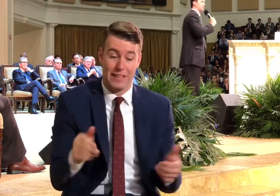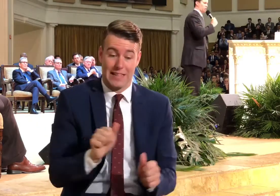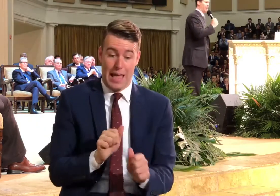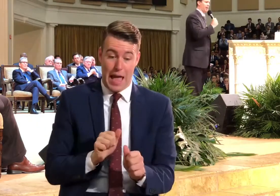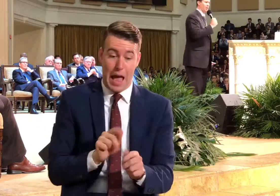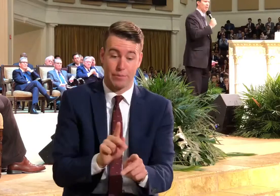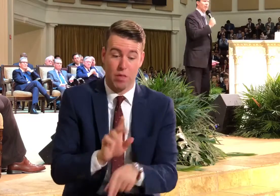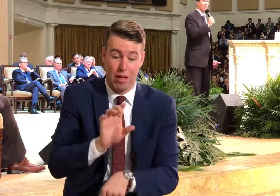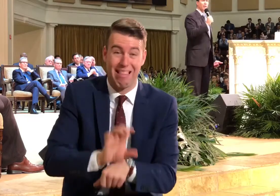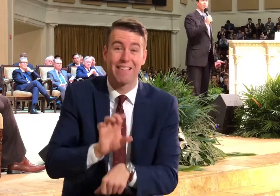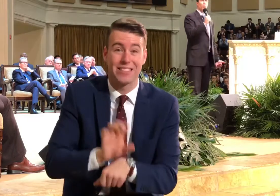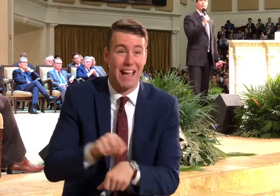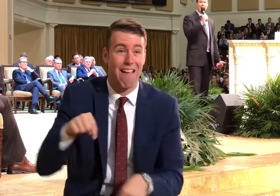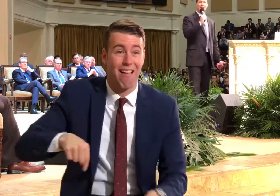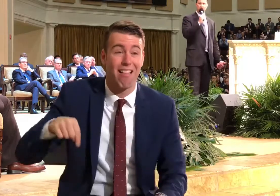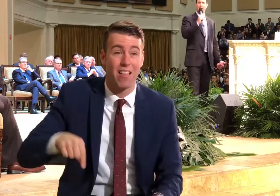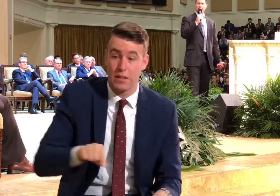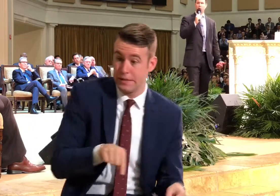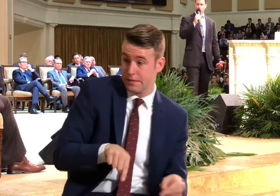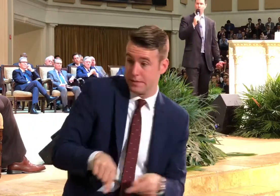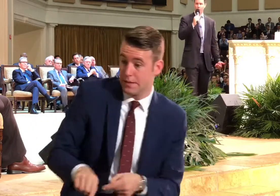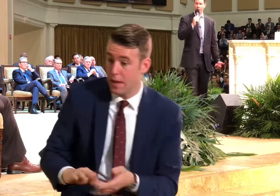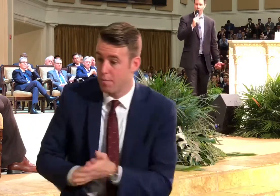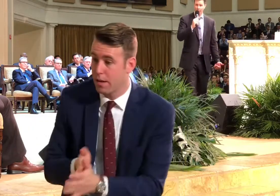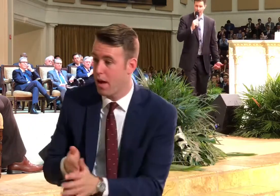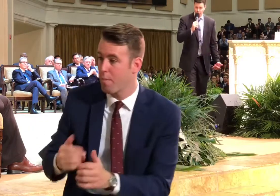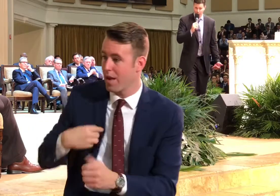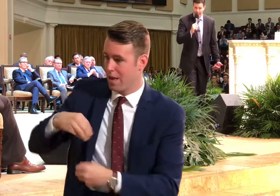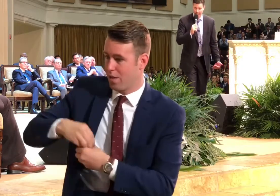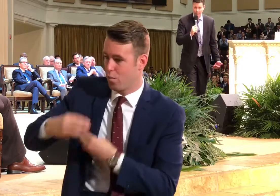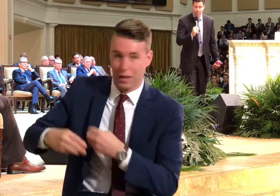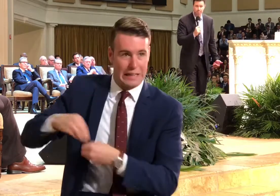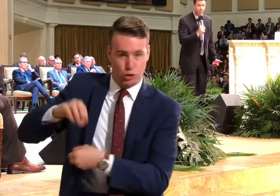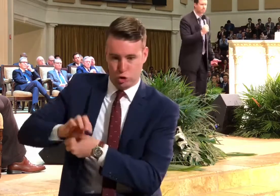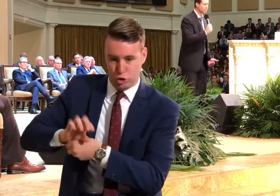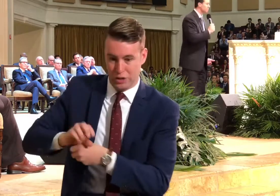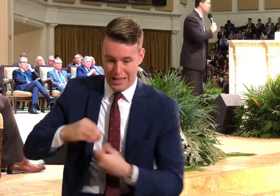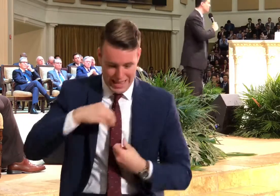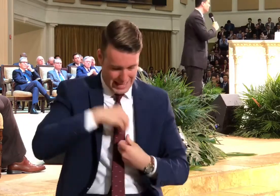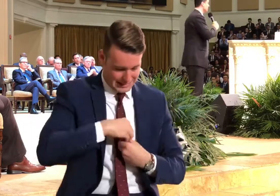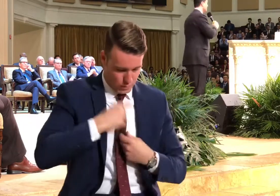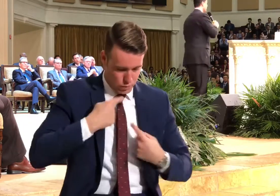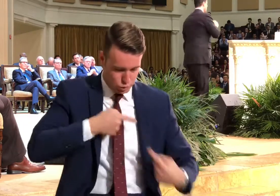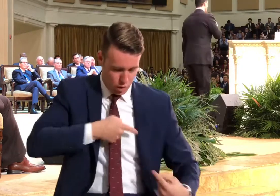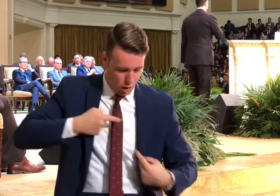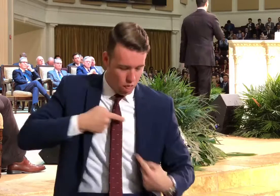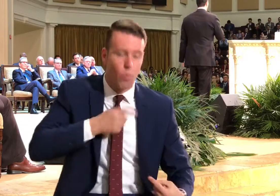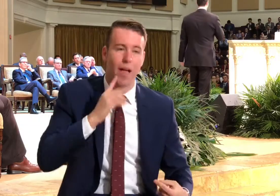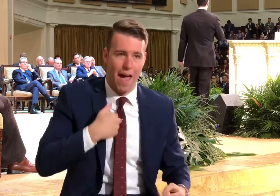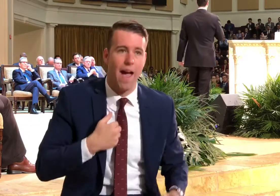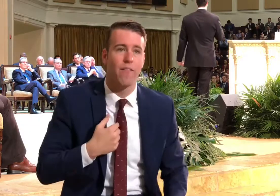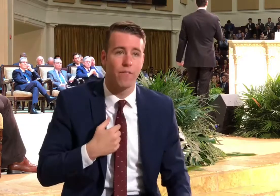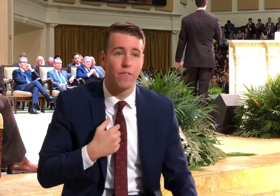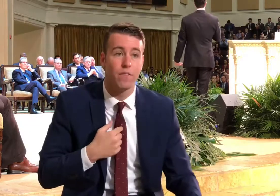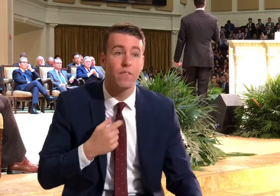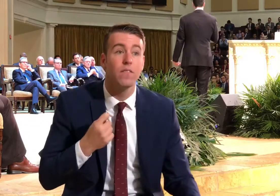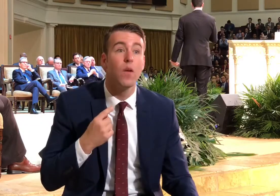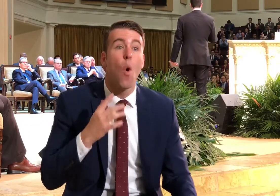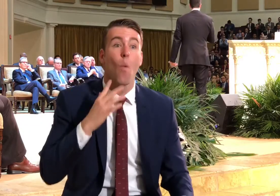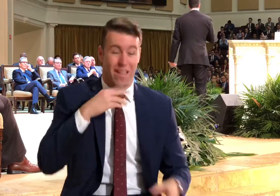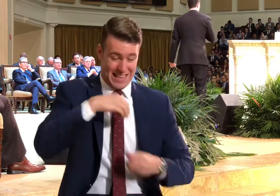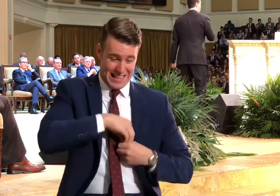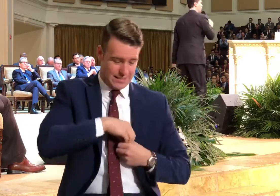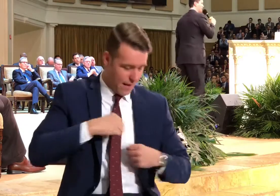apostolic lifestyle will have a struggle on the inside. There's going to be a